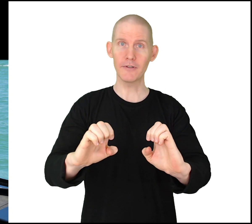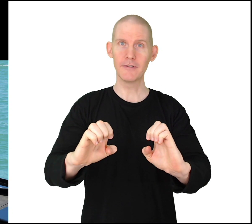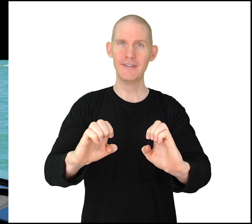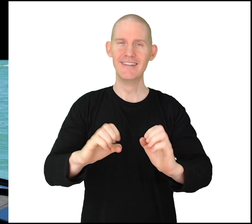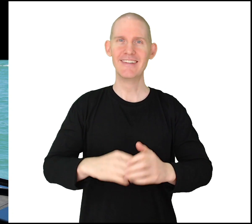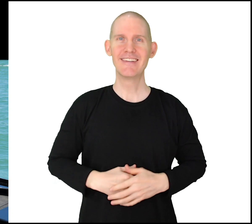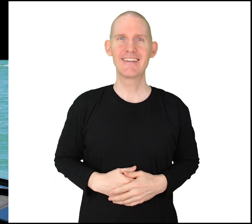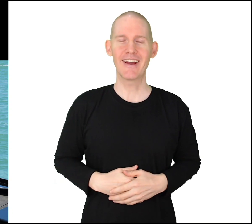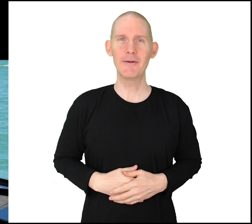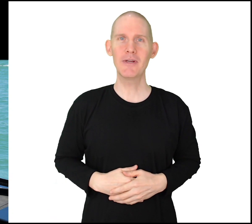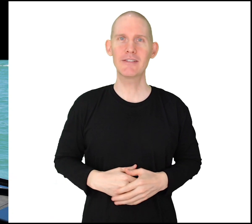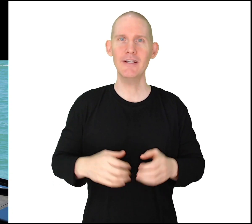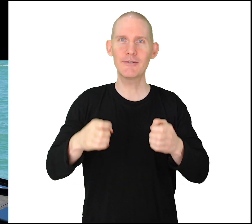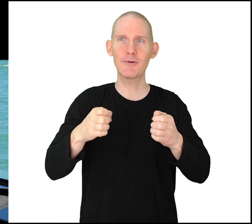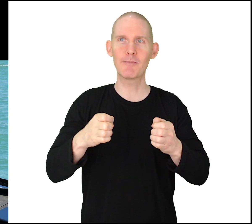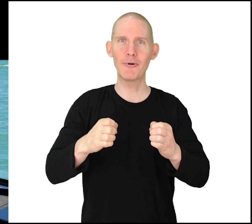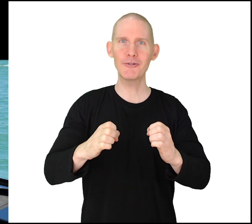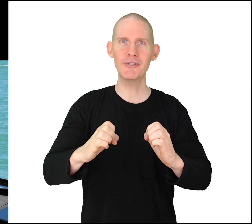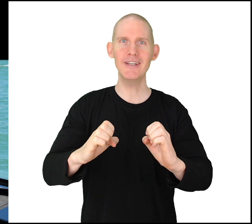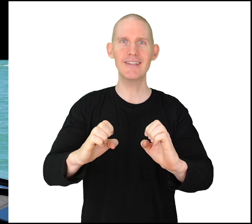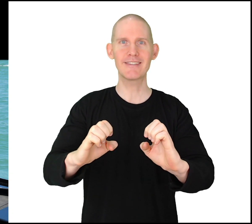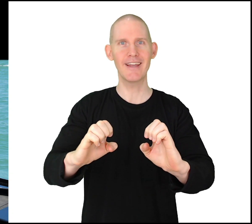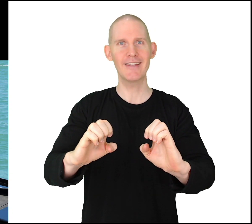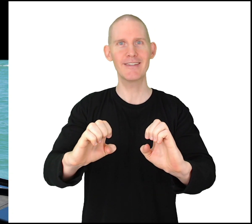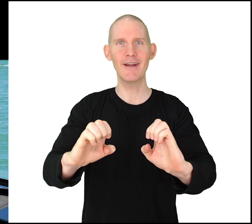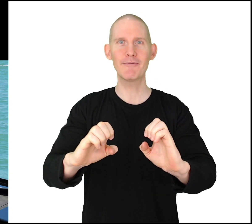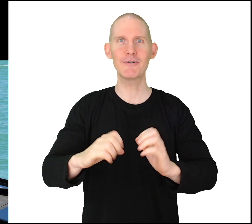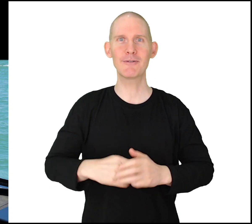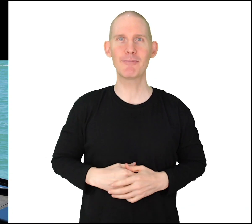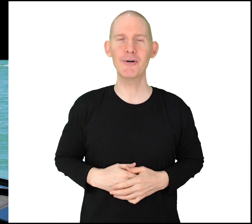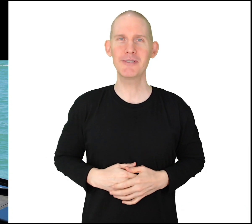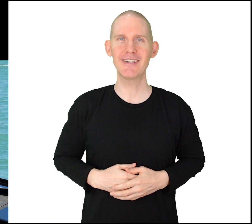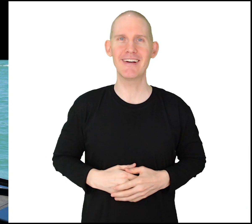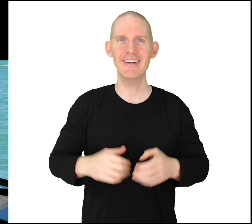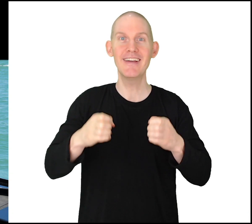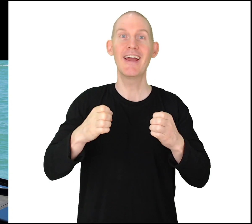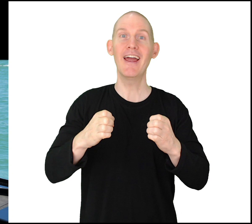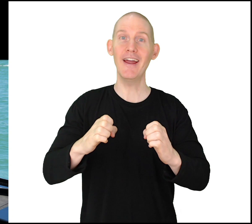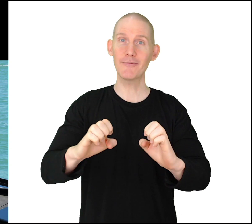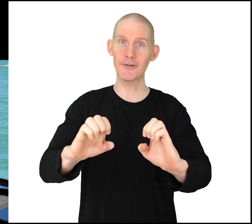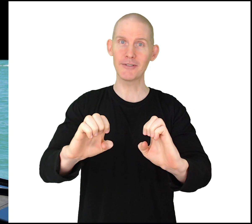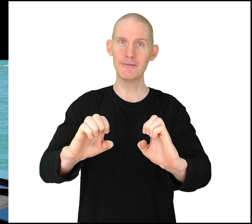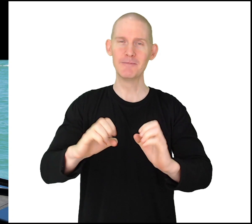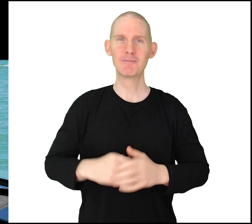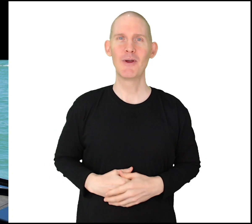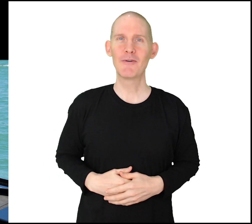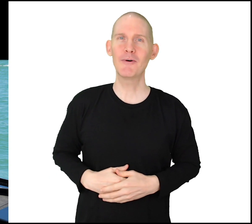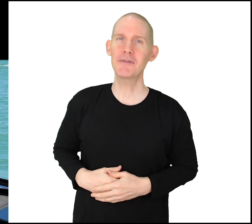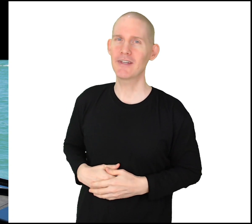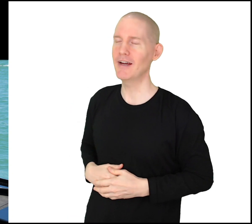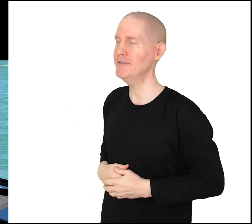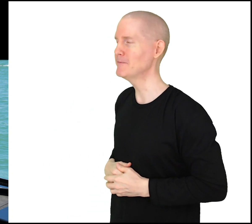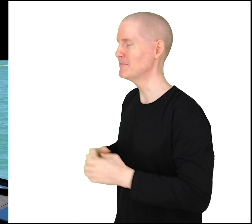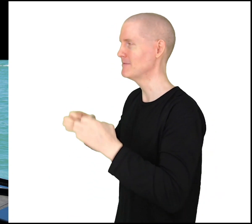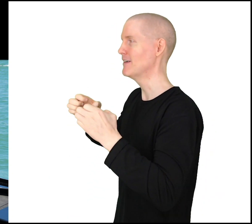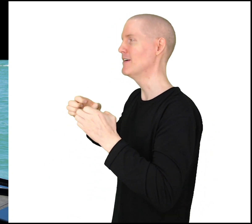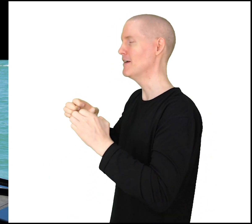Effort. Kind of makes sense. You're pushing. It takes an effort to push. Effort. From the side.